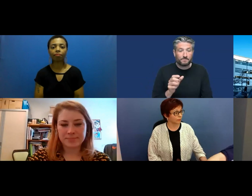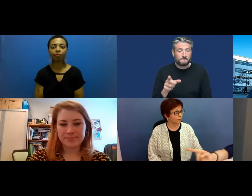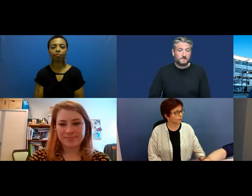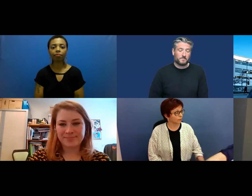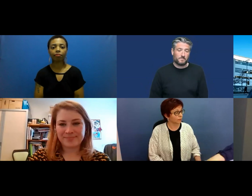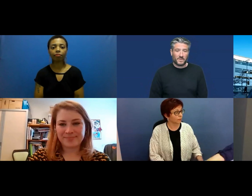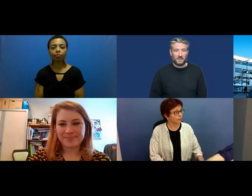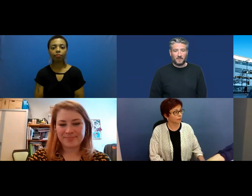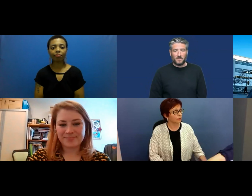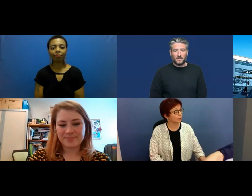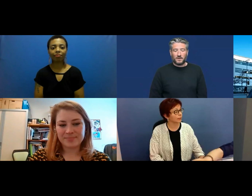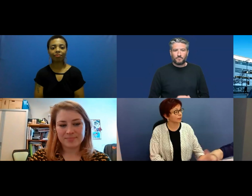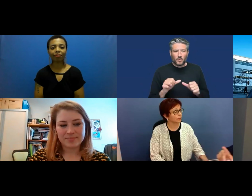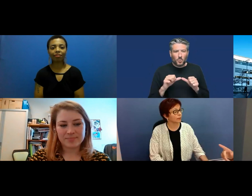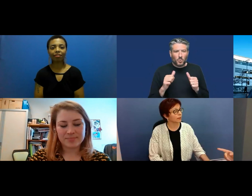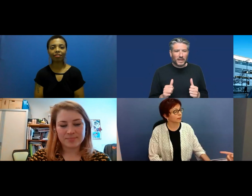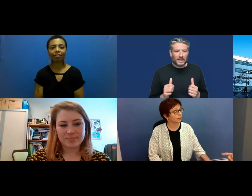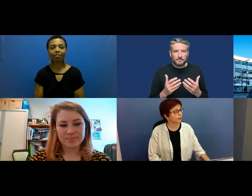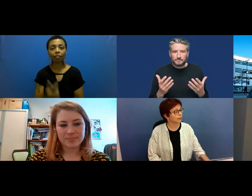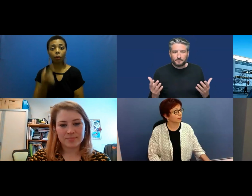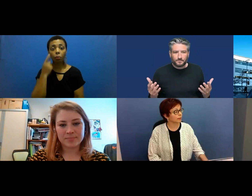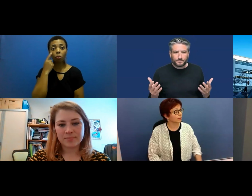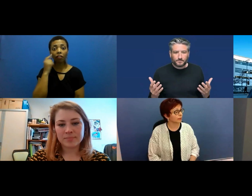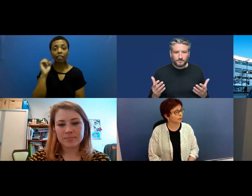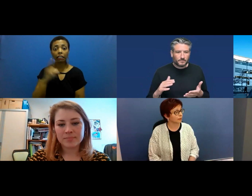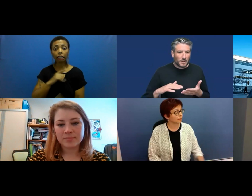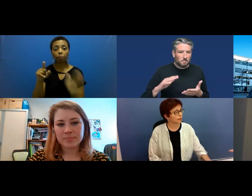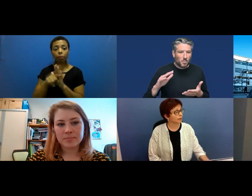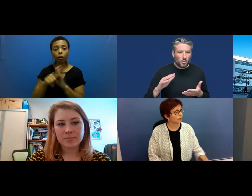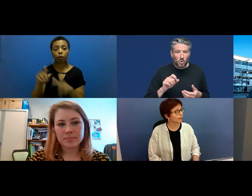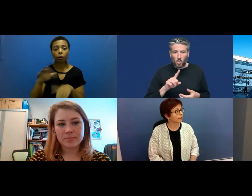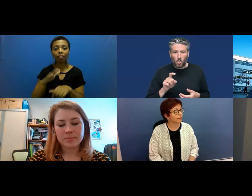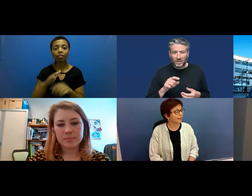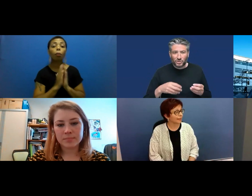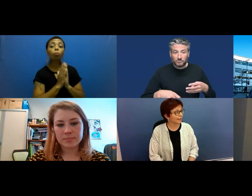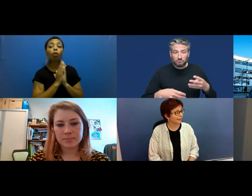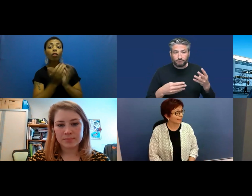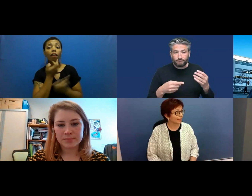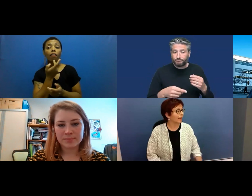And let's see if there are any questions. Can I add from the audience? something, please? Yes.